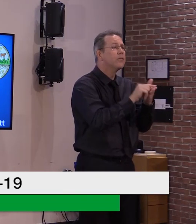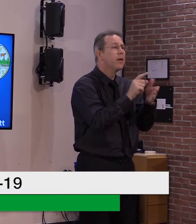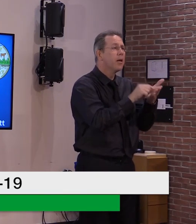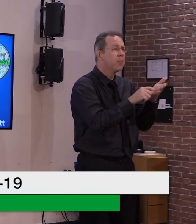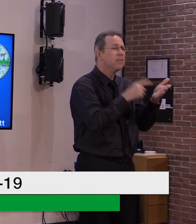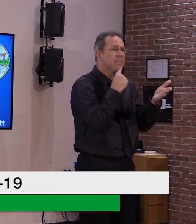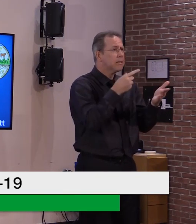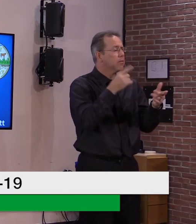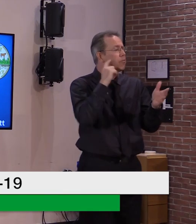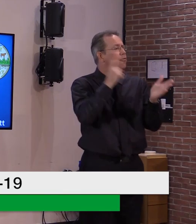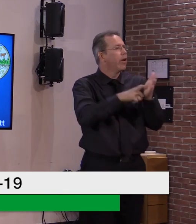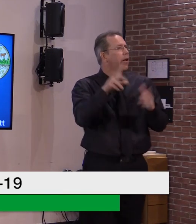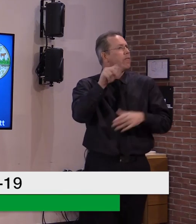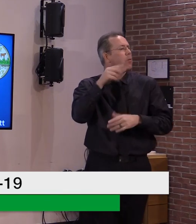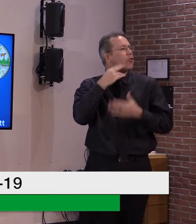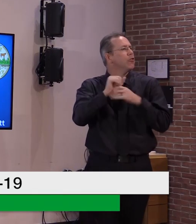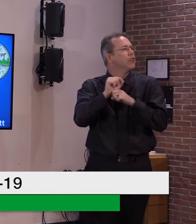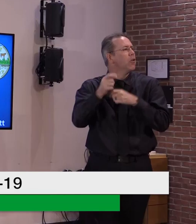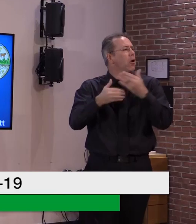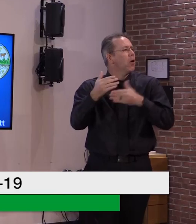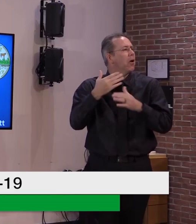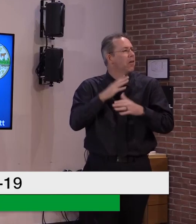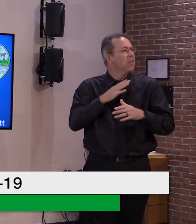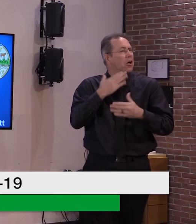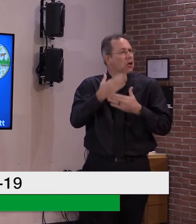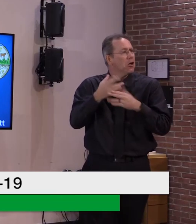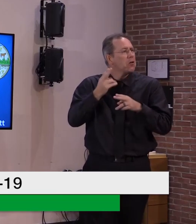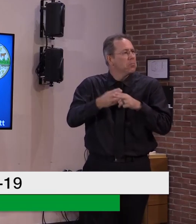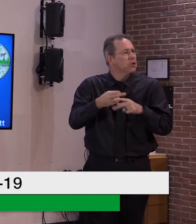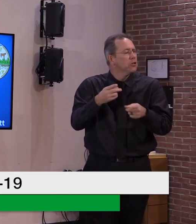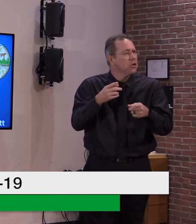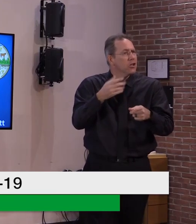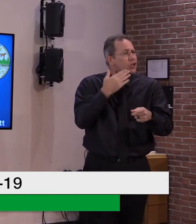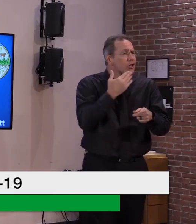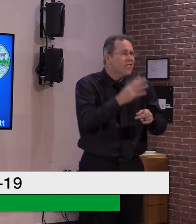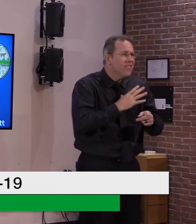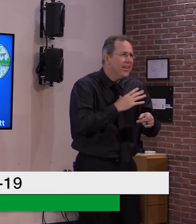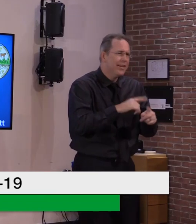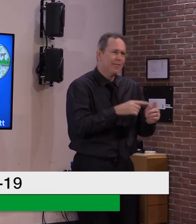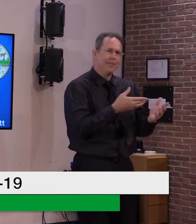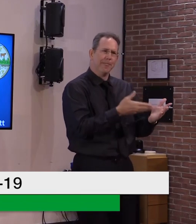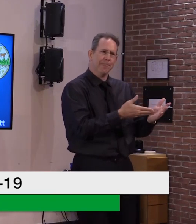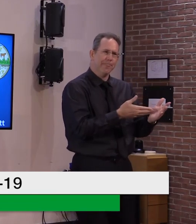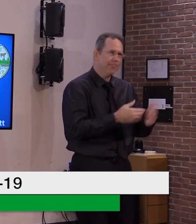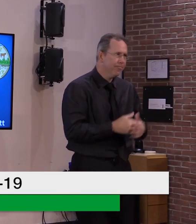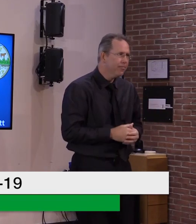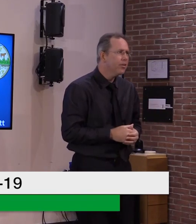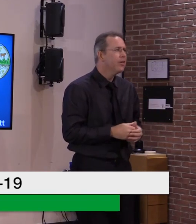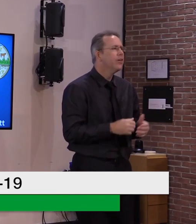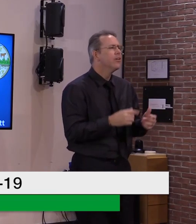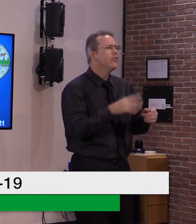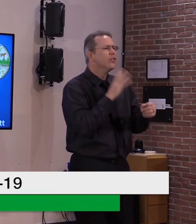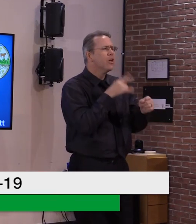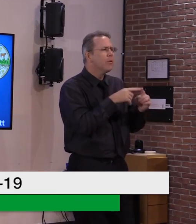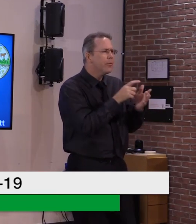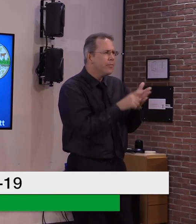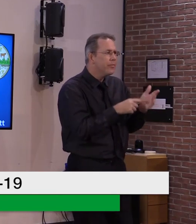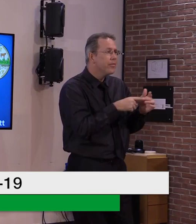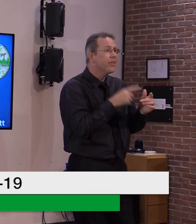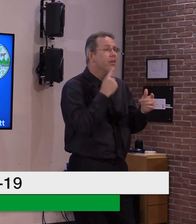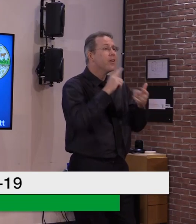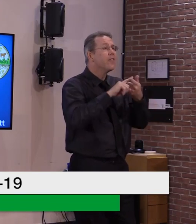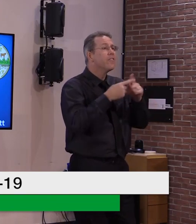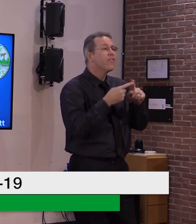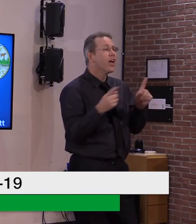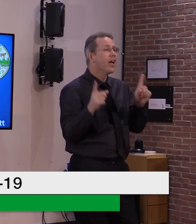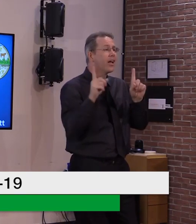our successes and kind of picked on the issue of uh taking a walk with a friend which as you heard at the last press